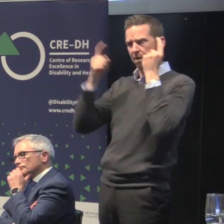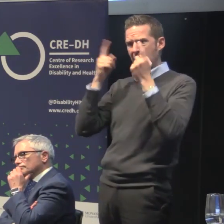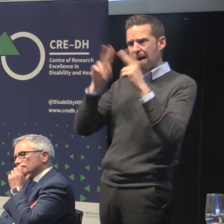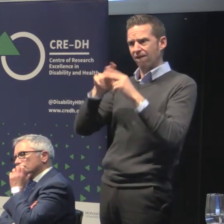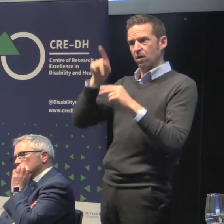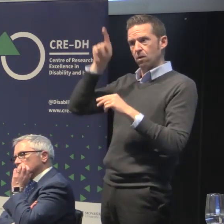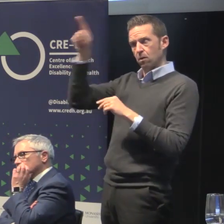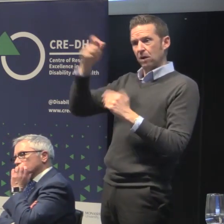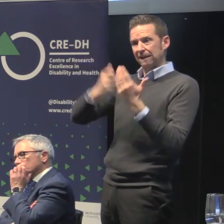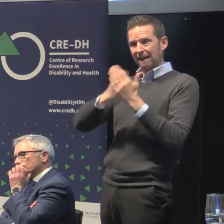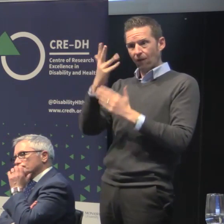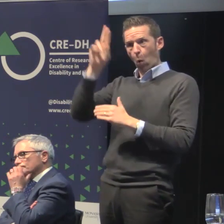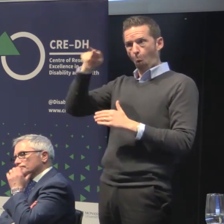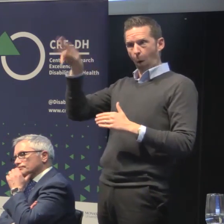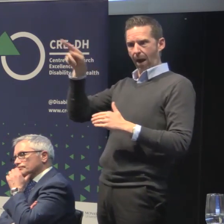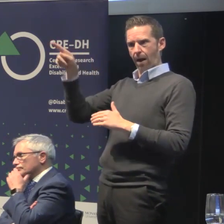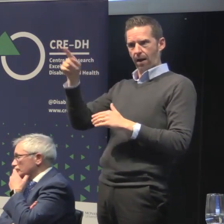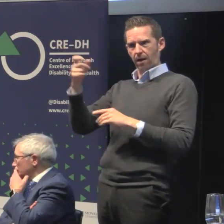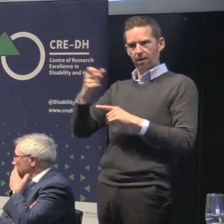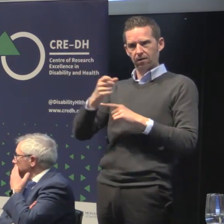got it worked out better than we have.